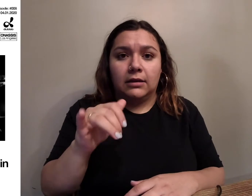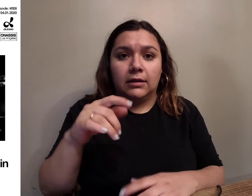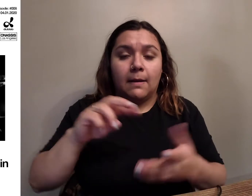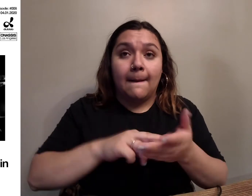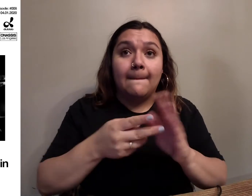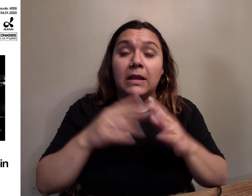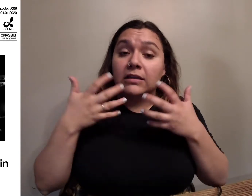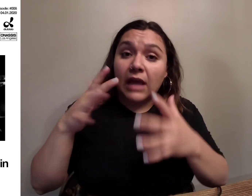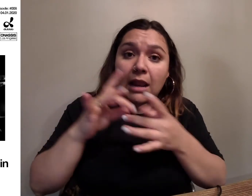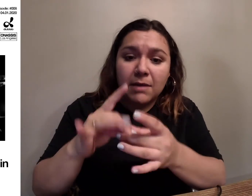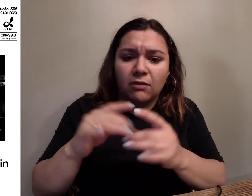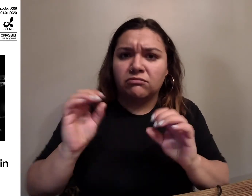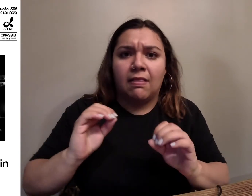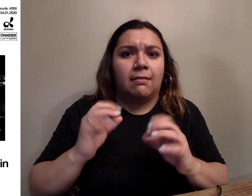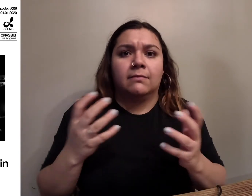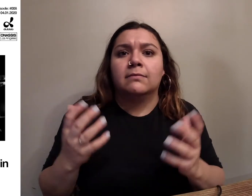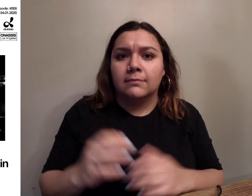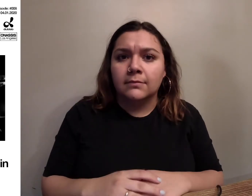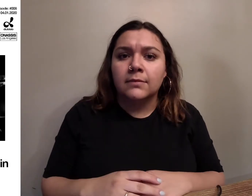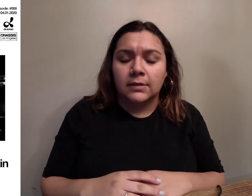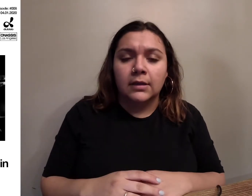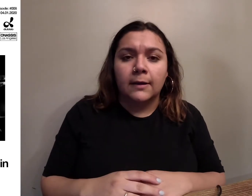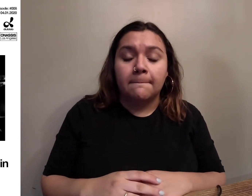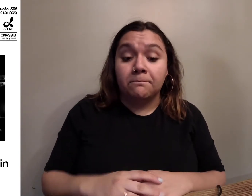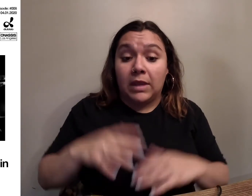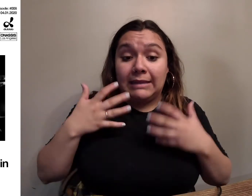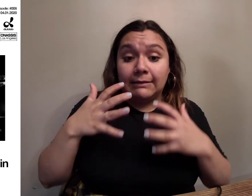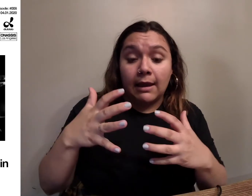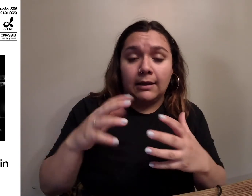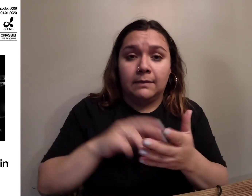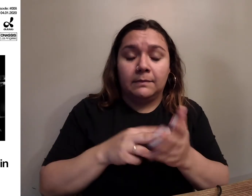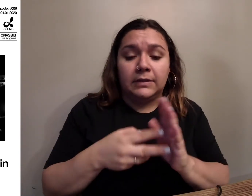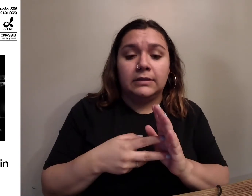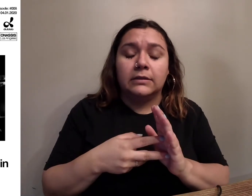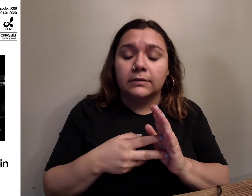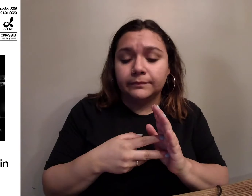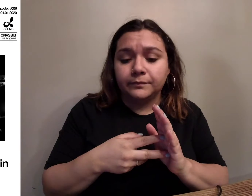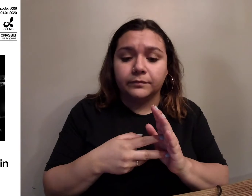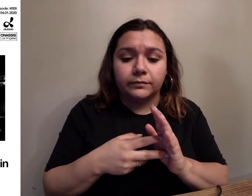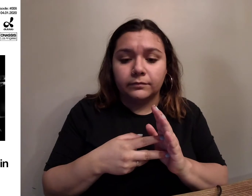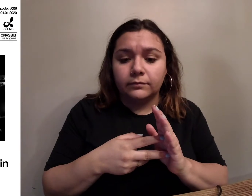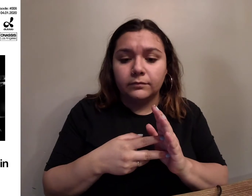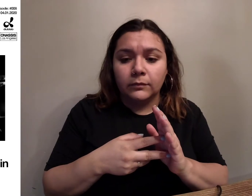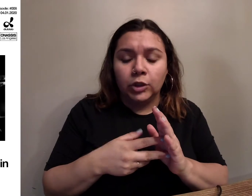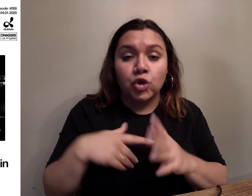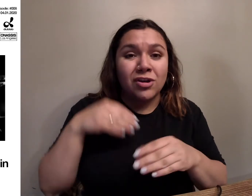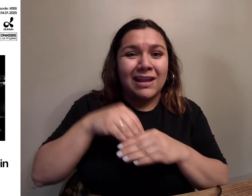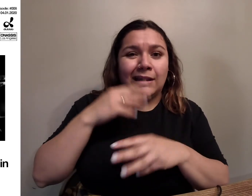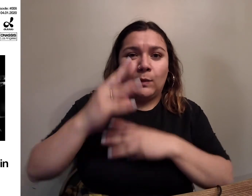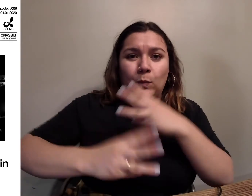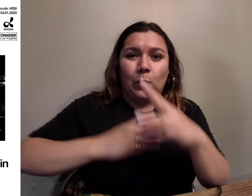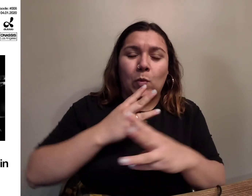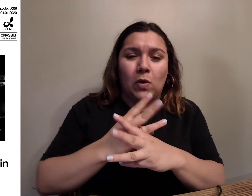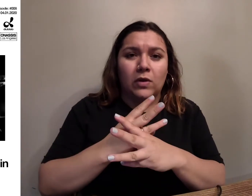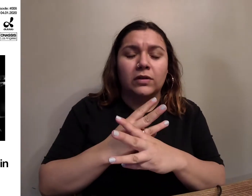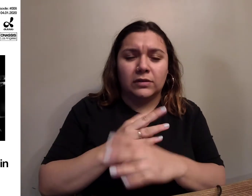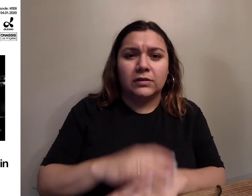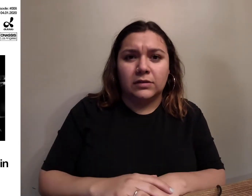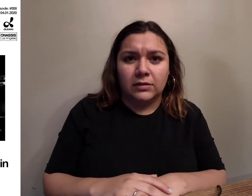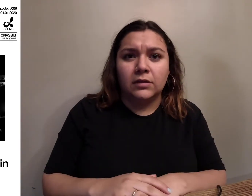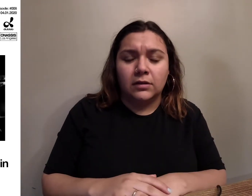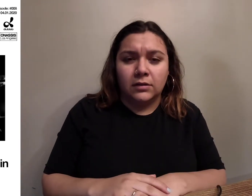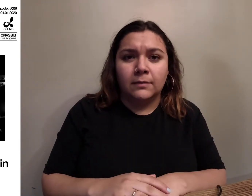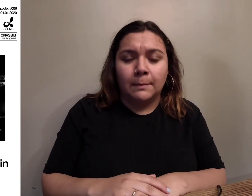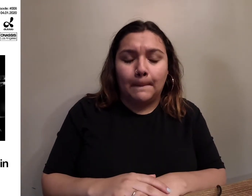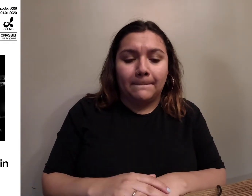particular. Anxiety is the uncanniness of being in the world as such.